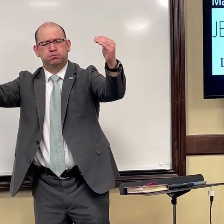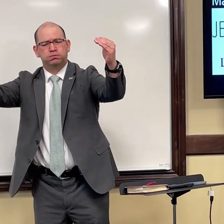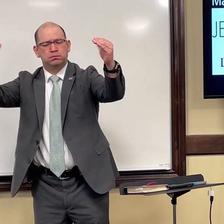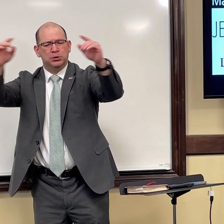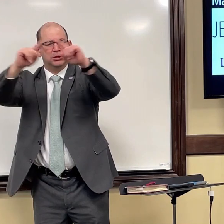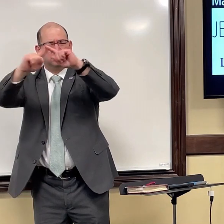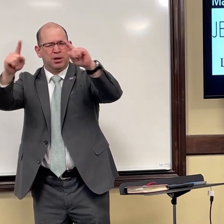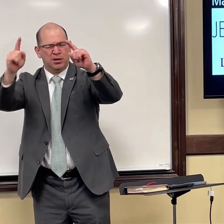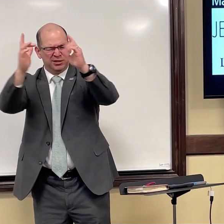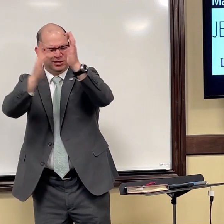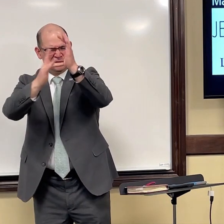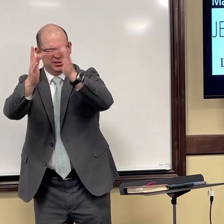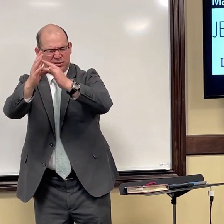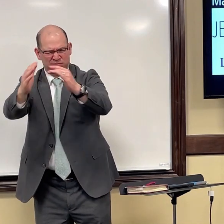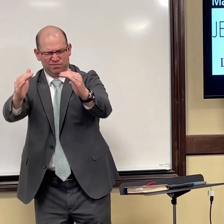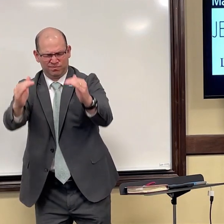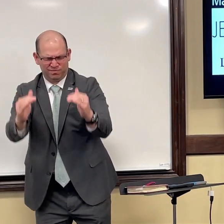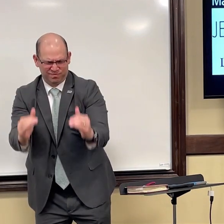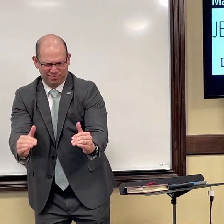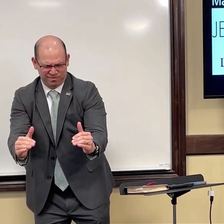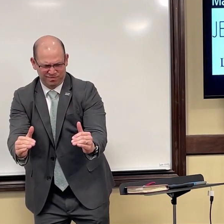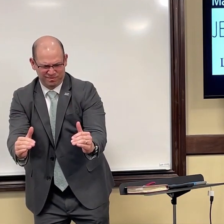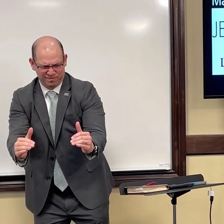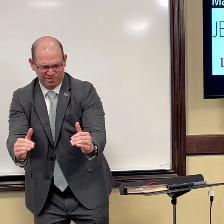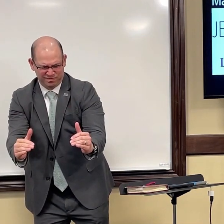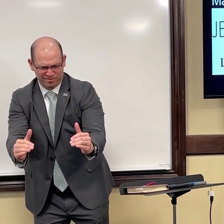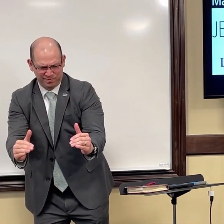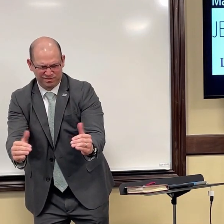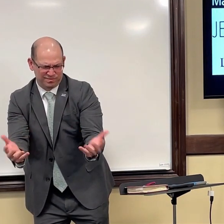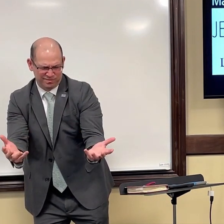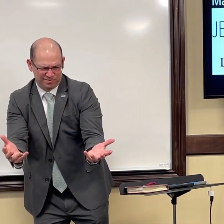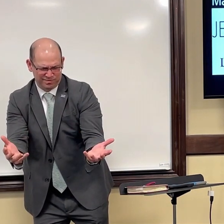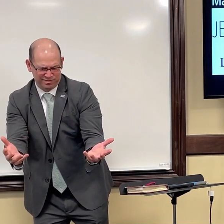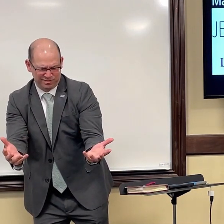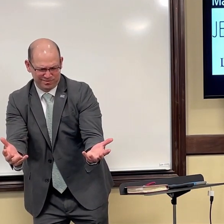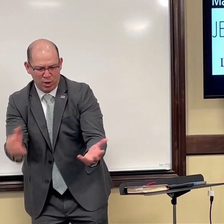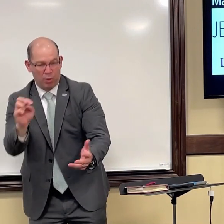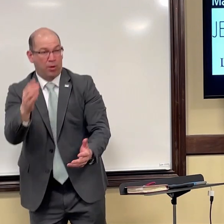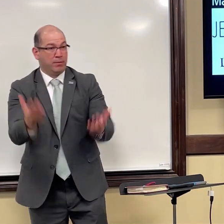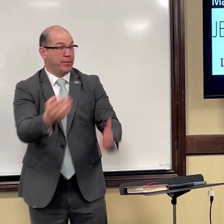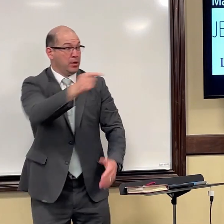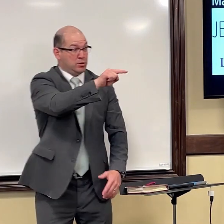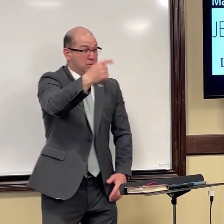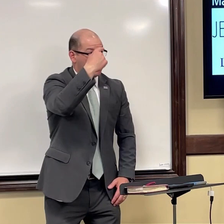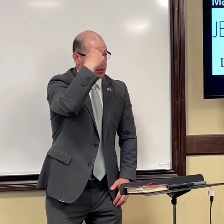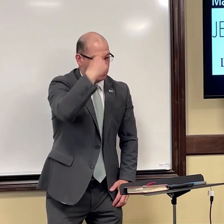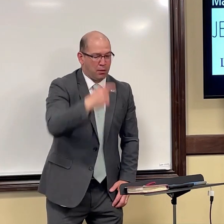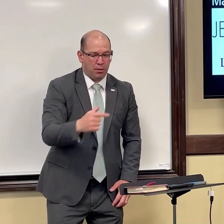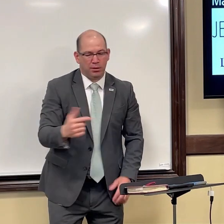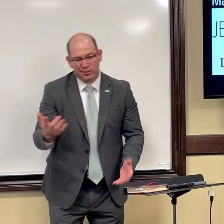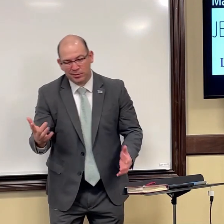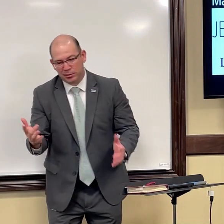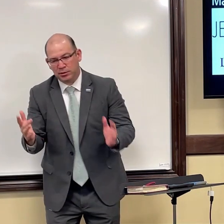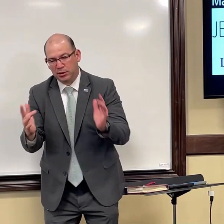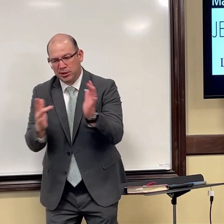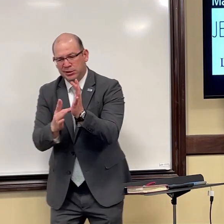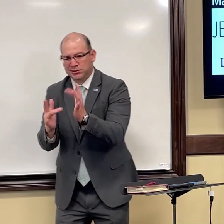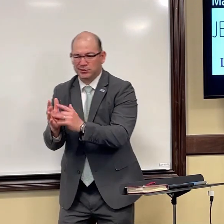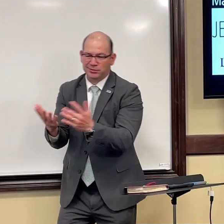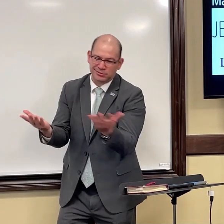God the Father is supreme, but Jesus is not the same as God. Or maybe you think